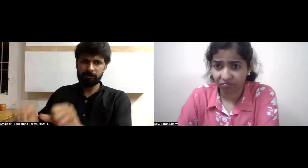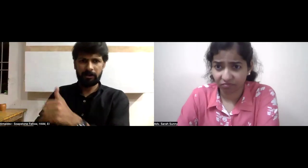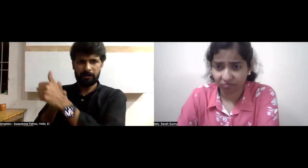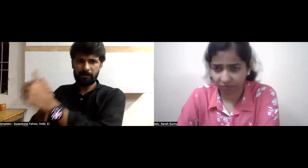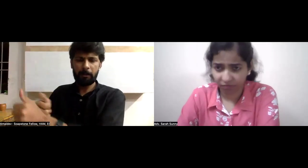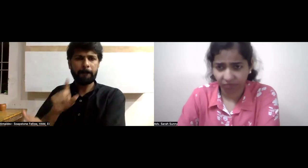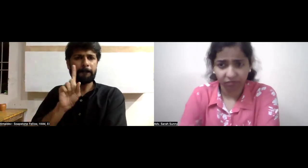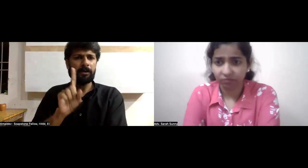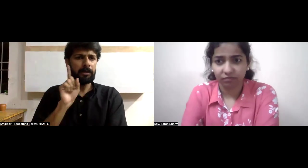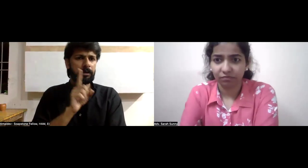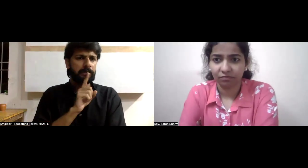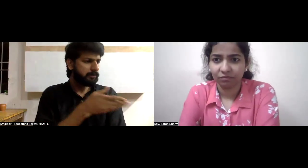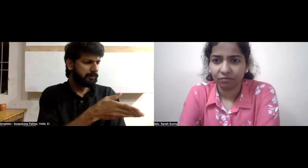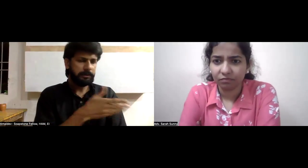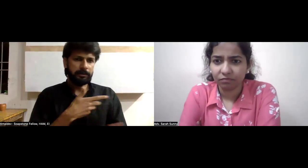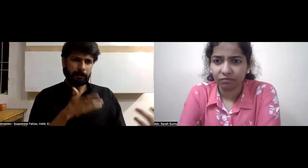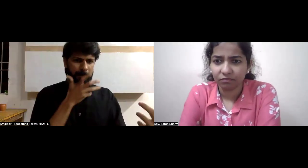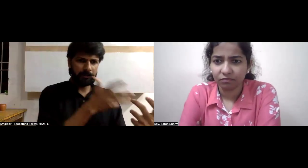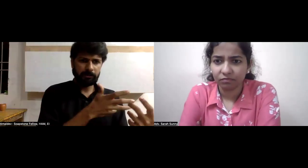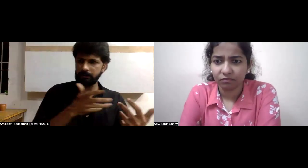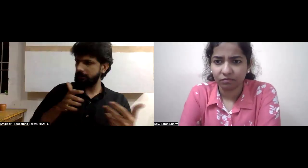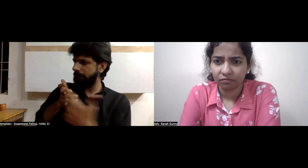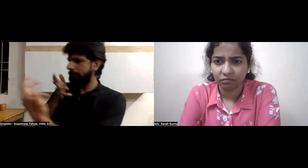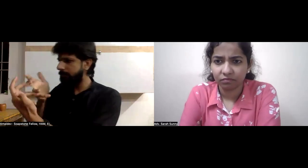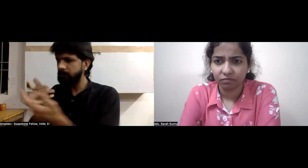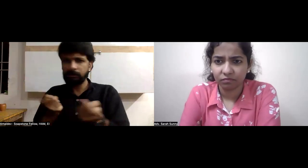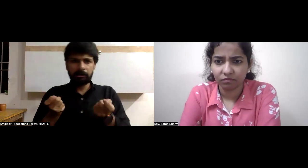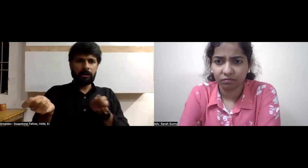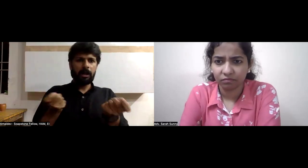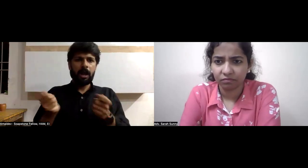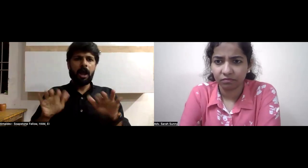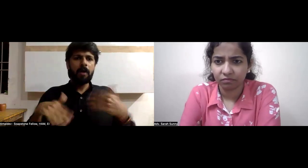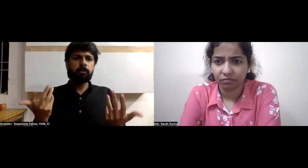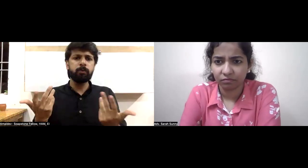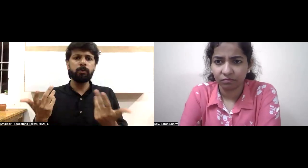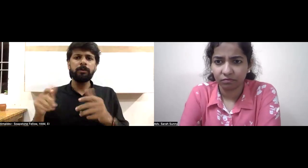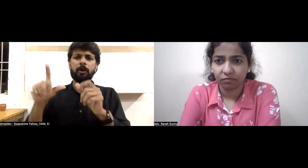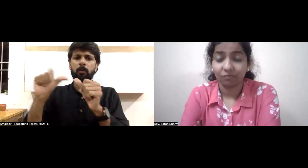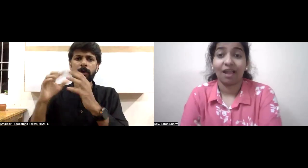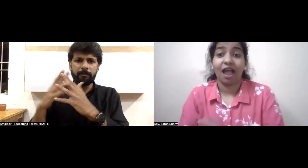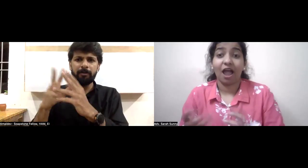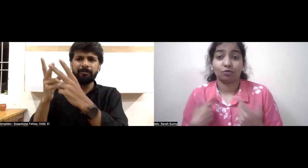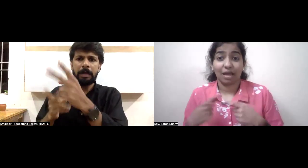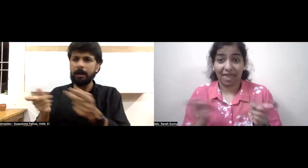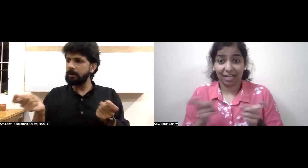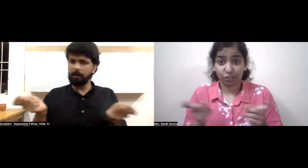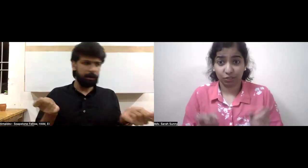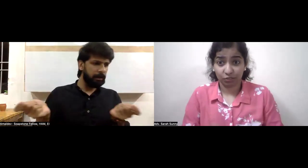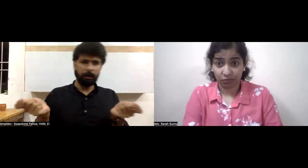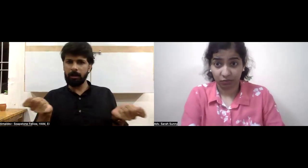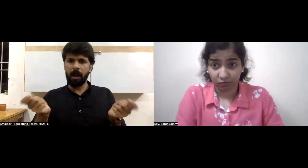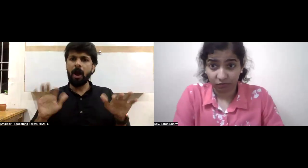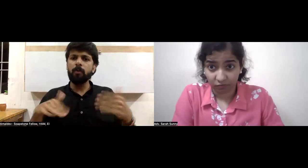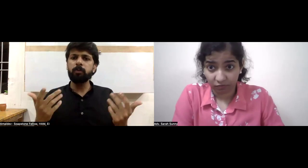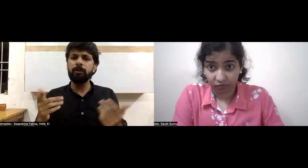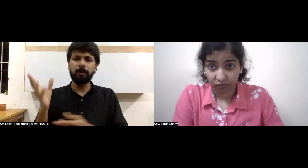and there's a structure that is to follow, right? And so how do you navigate